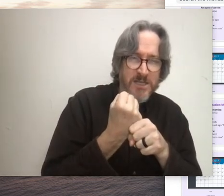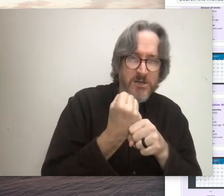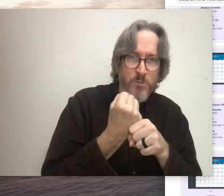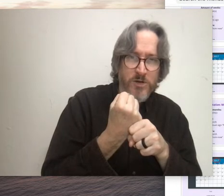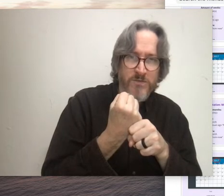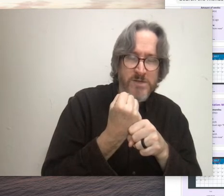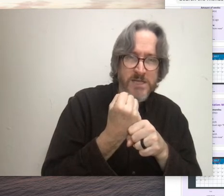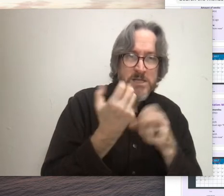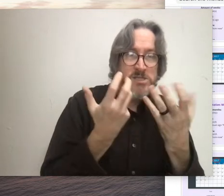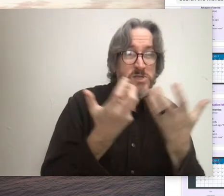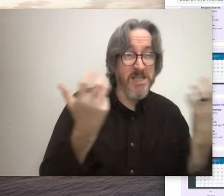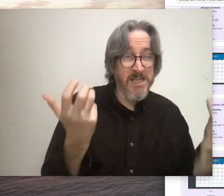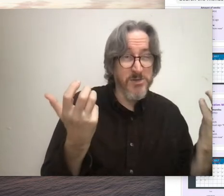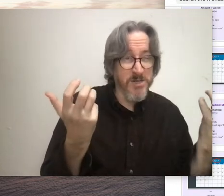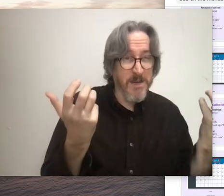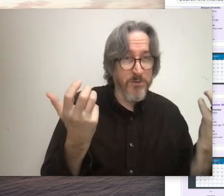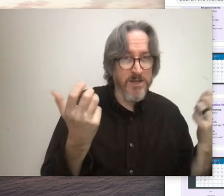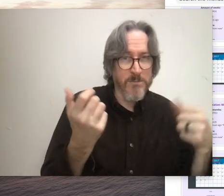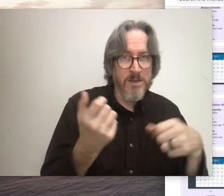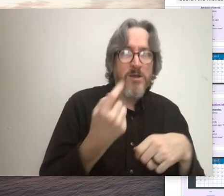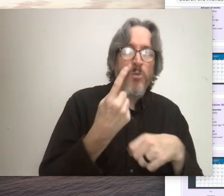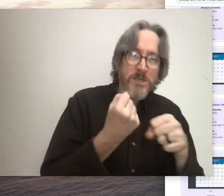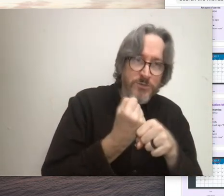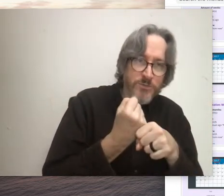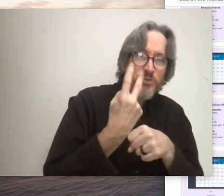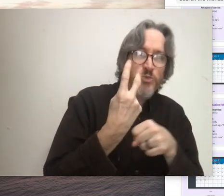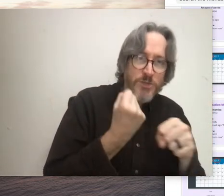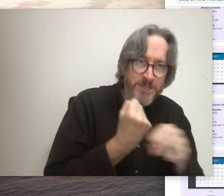it's a little more confusing. So it's easier to separate them.